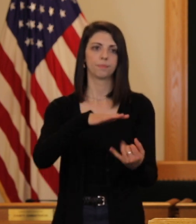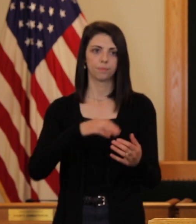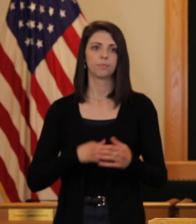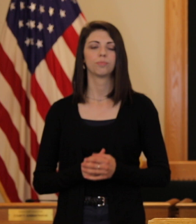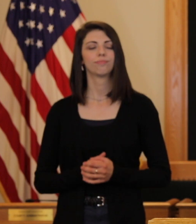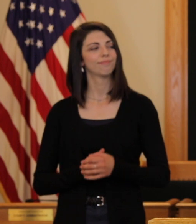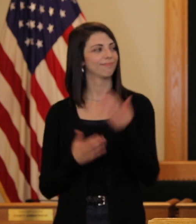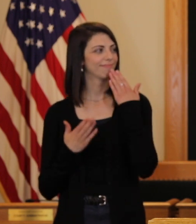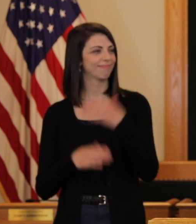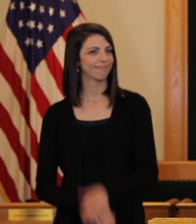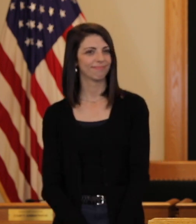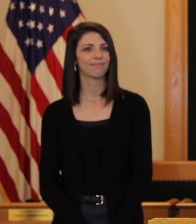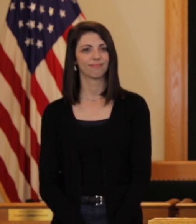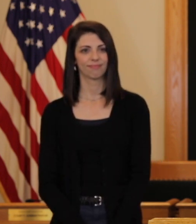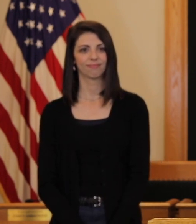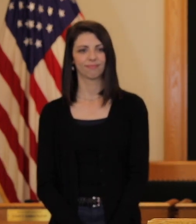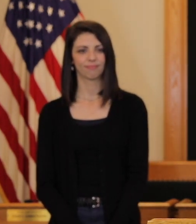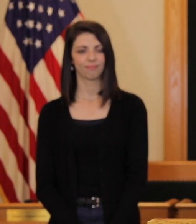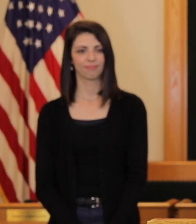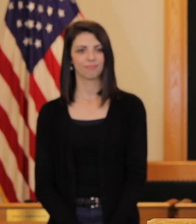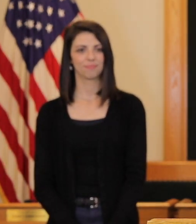quarantine. Thanks.